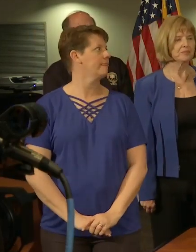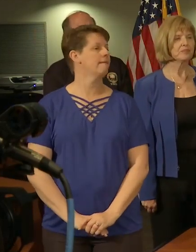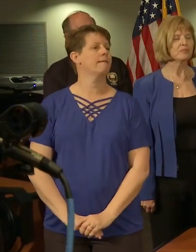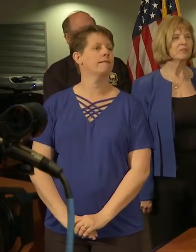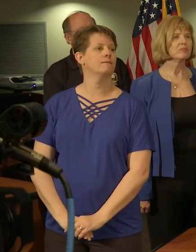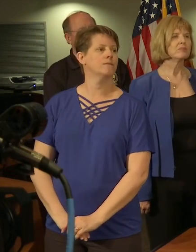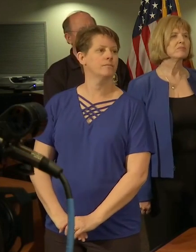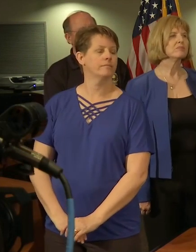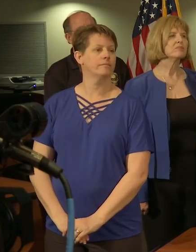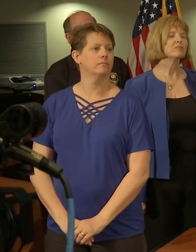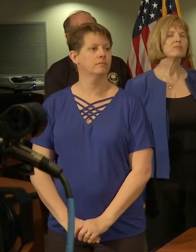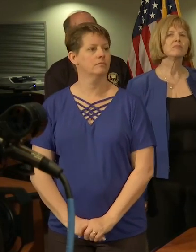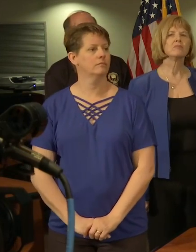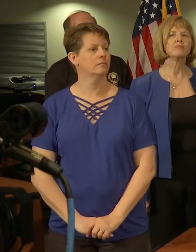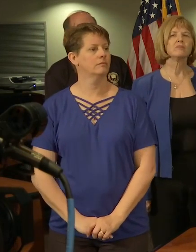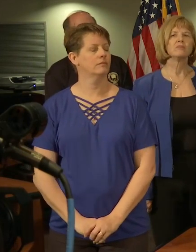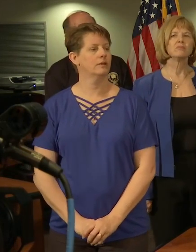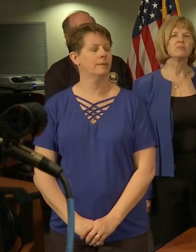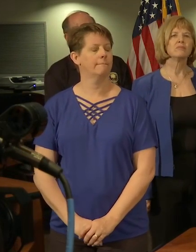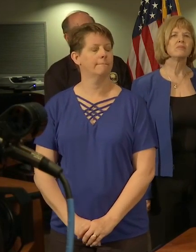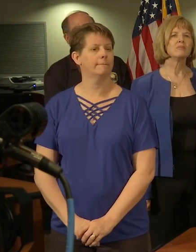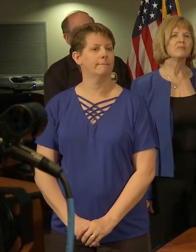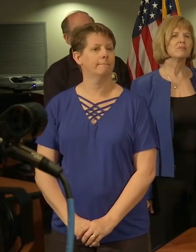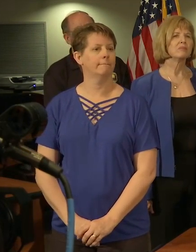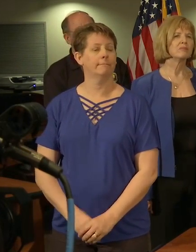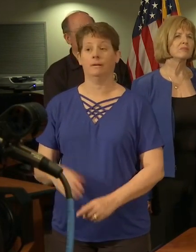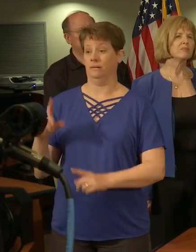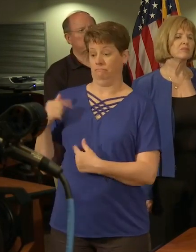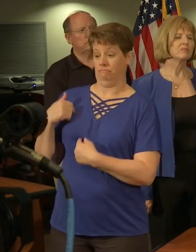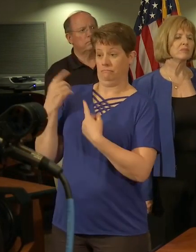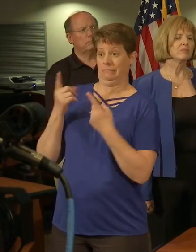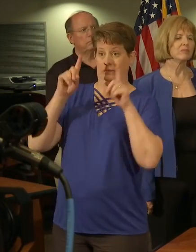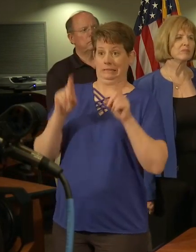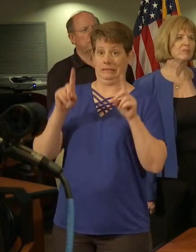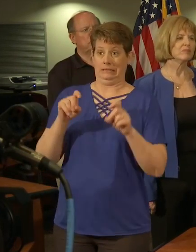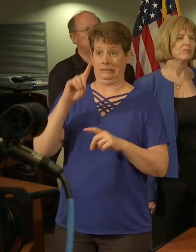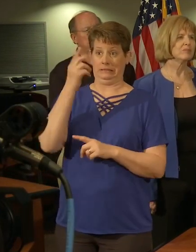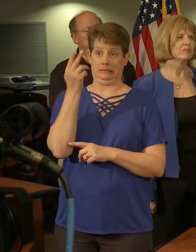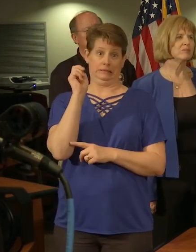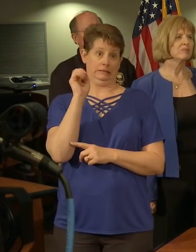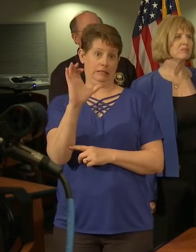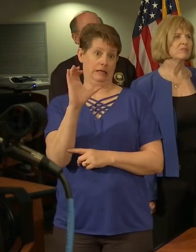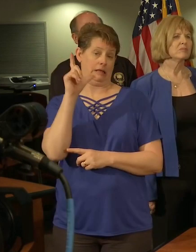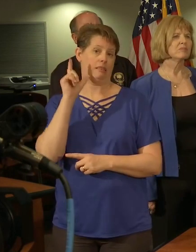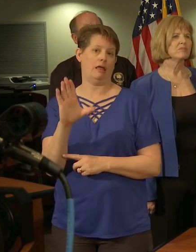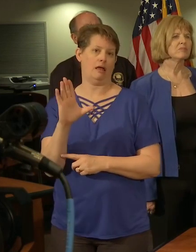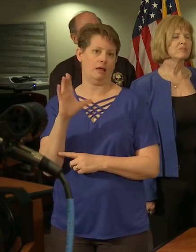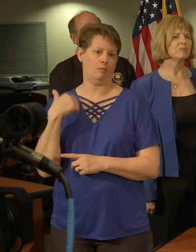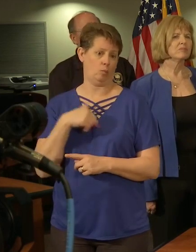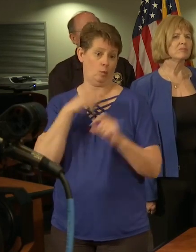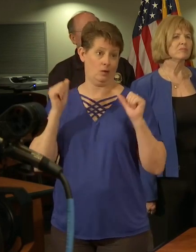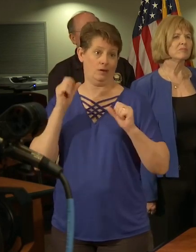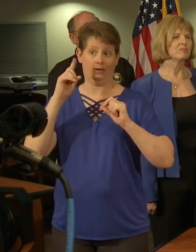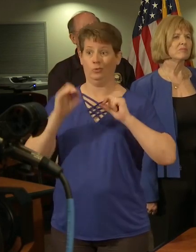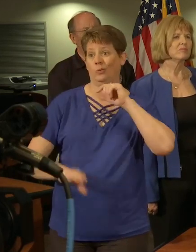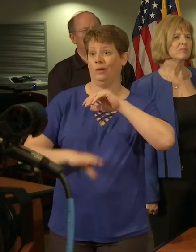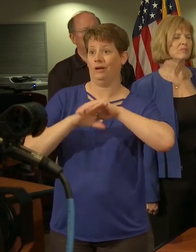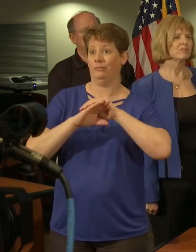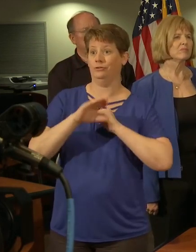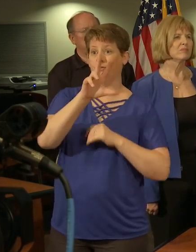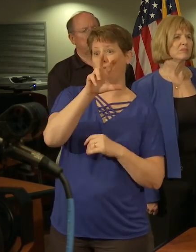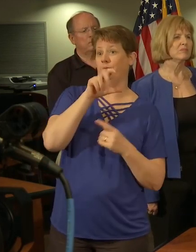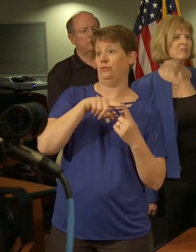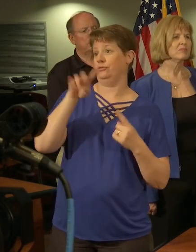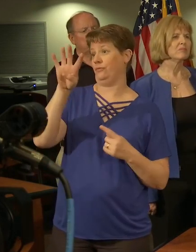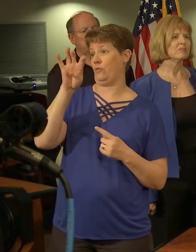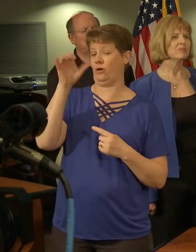Sure. It's not through the testing that we provide in the DHEC laboratory, we can do up to as many as